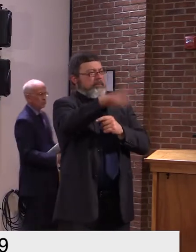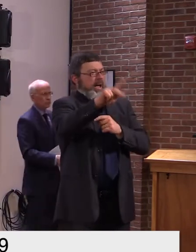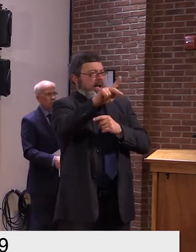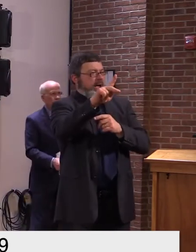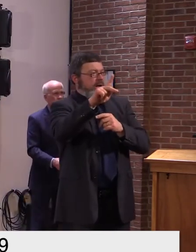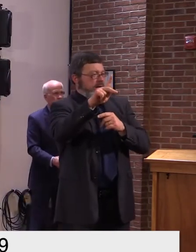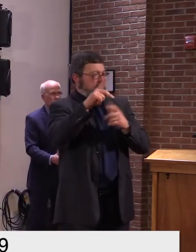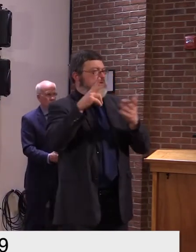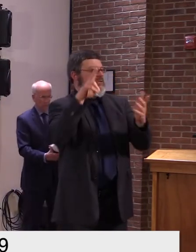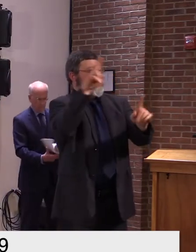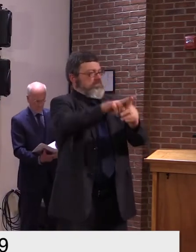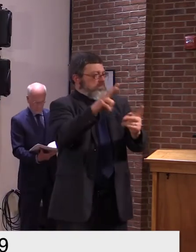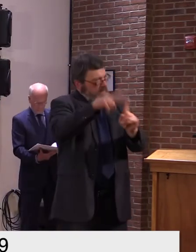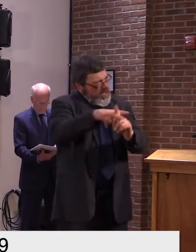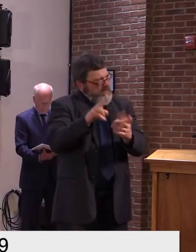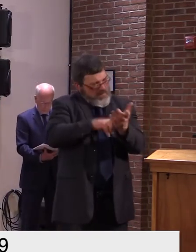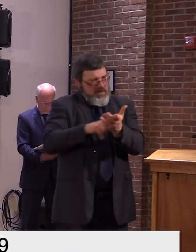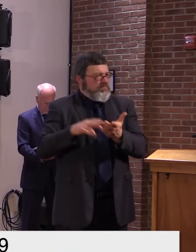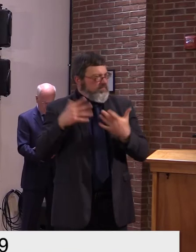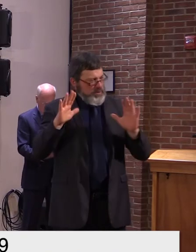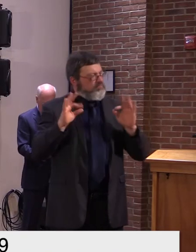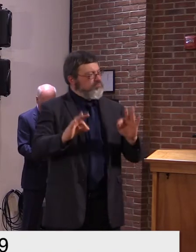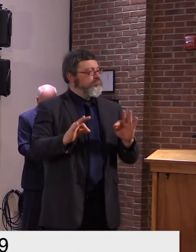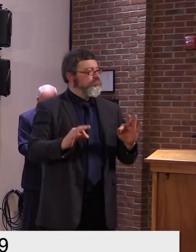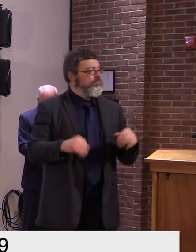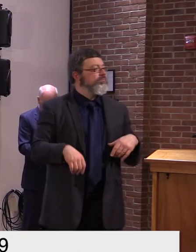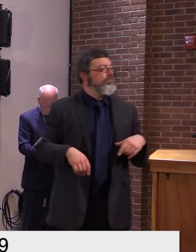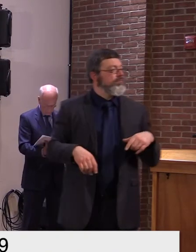All right, we'll move to Lisa, the Valley Reporter.